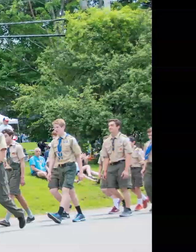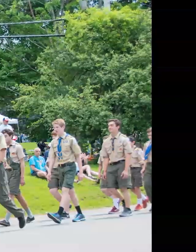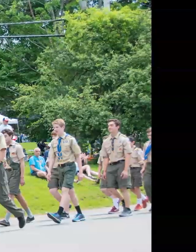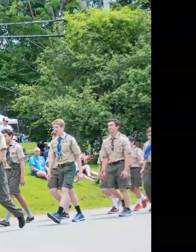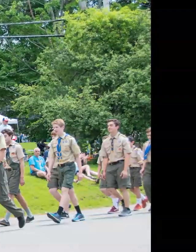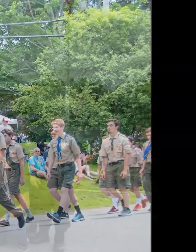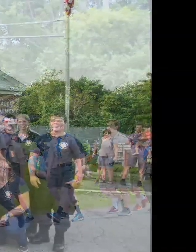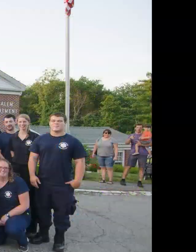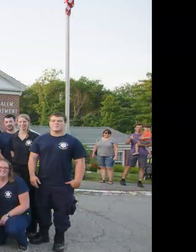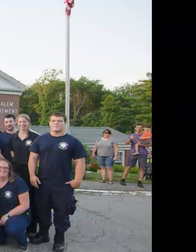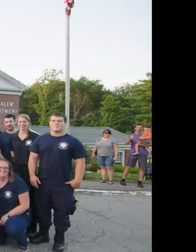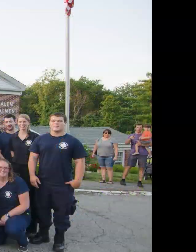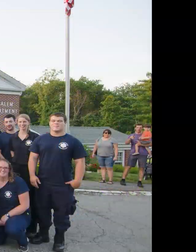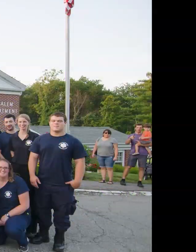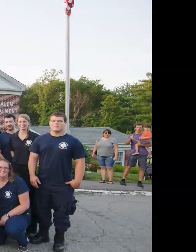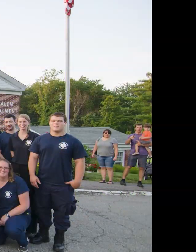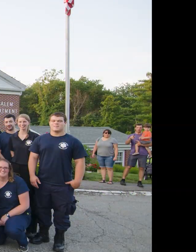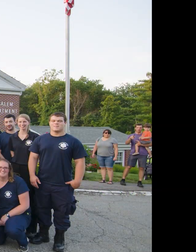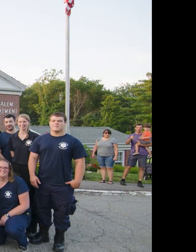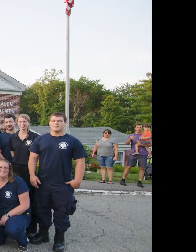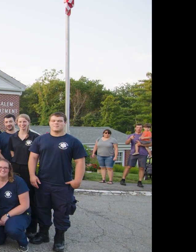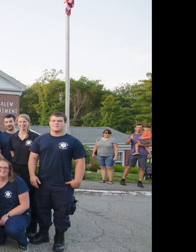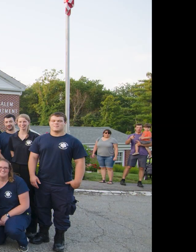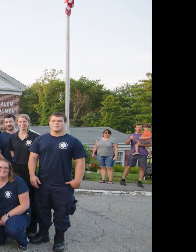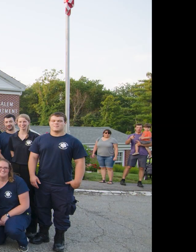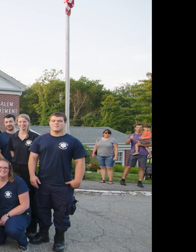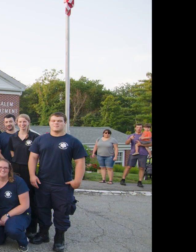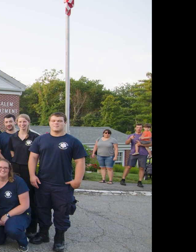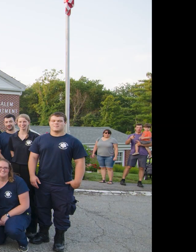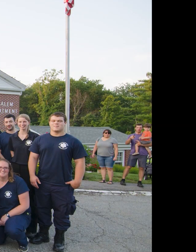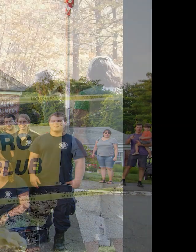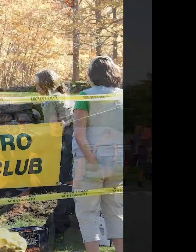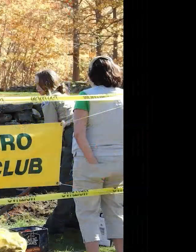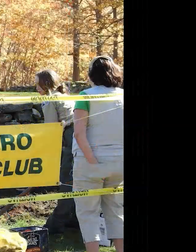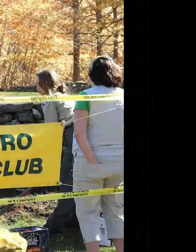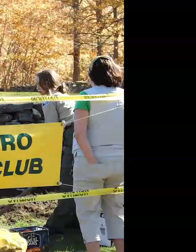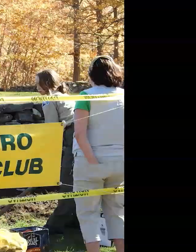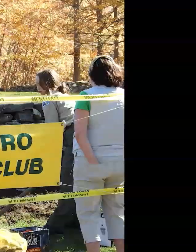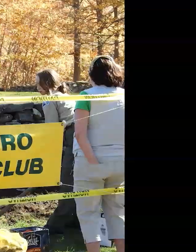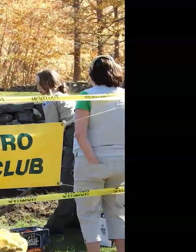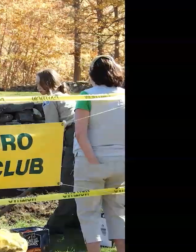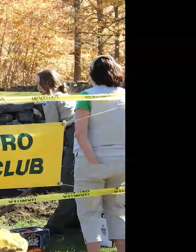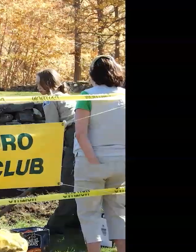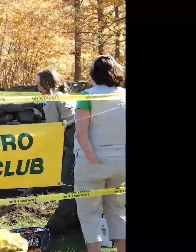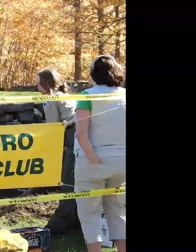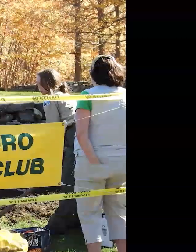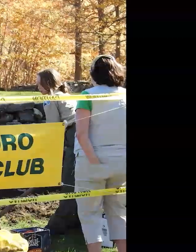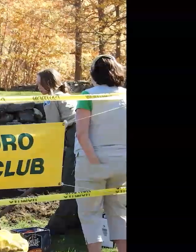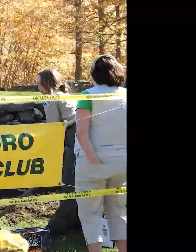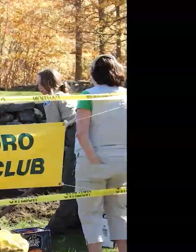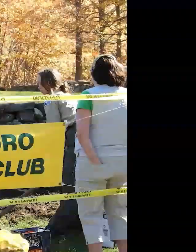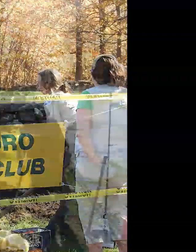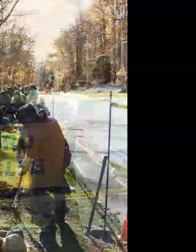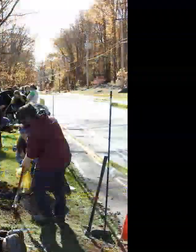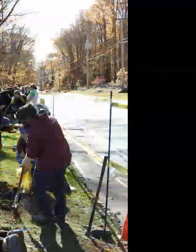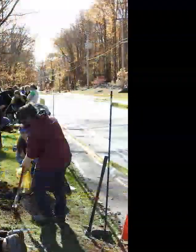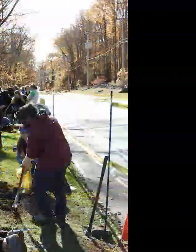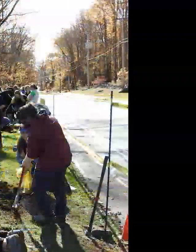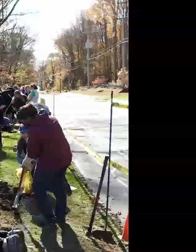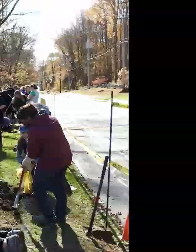shopping, and those centers are located in Golden's Bridge, Cross River, and Vista. We're part of the